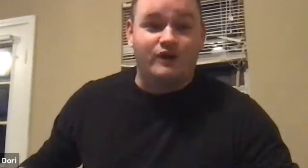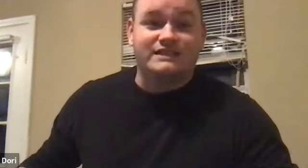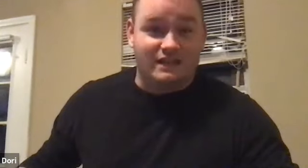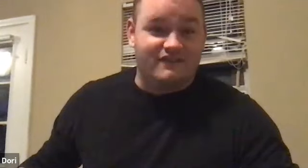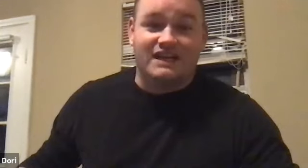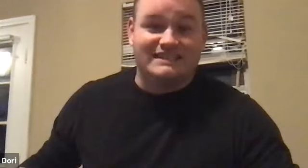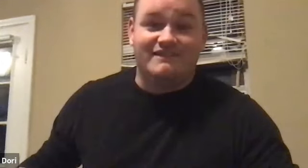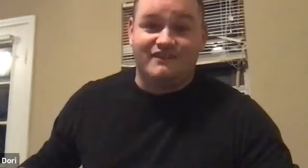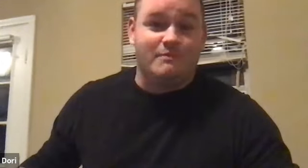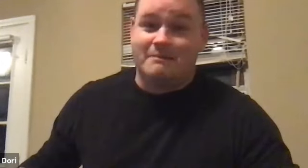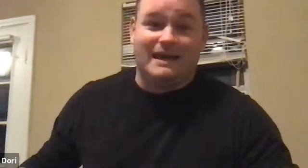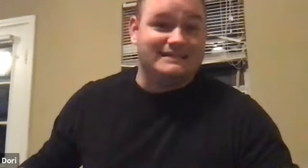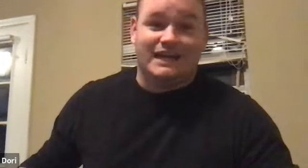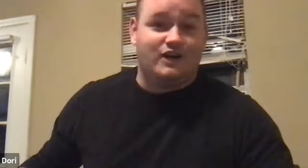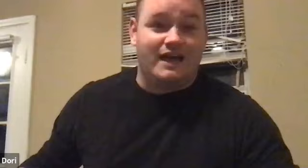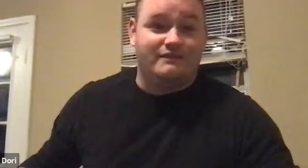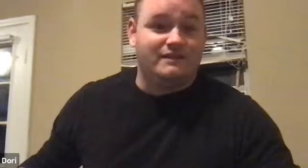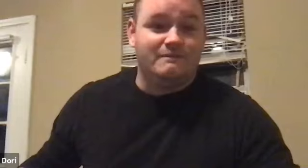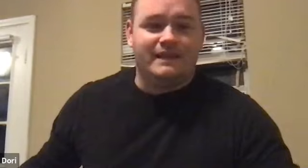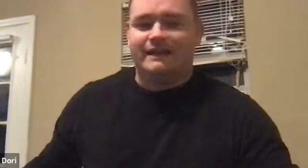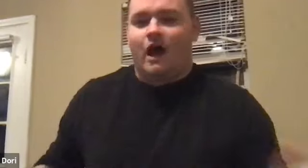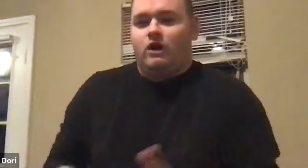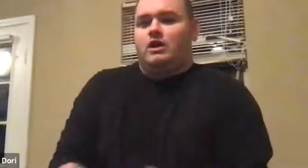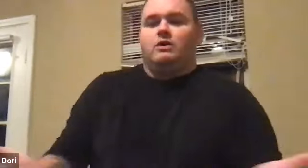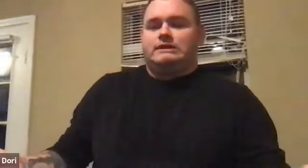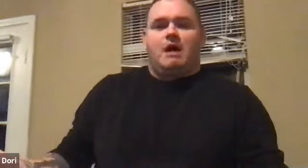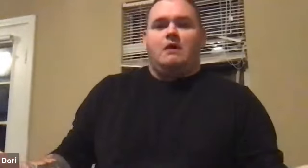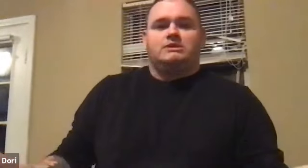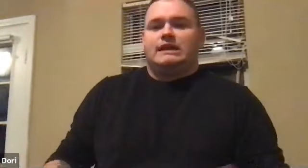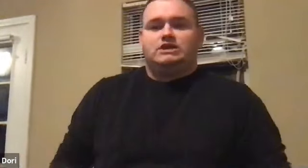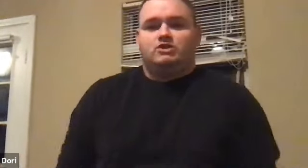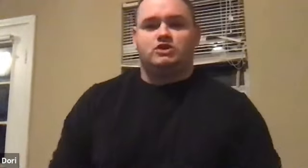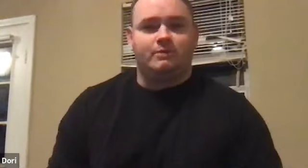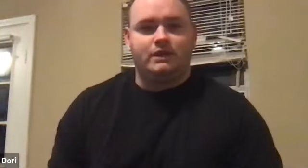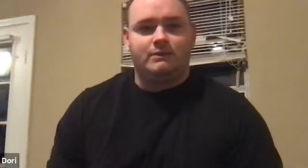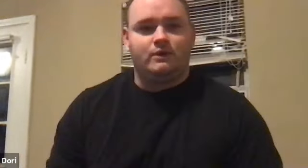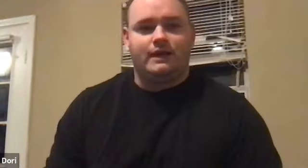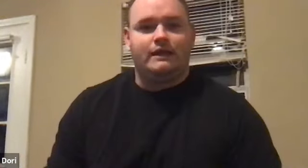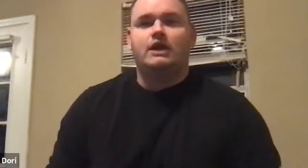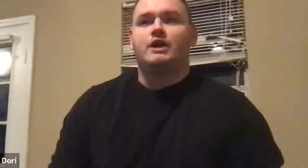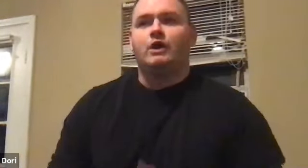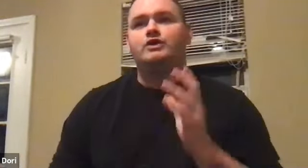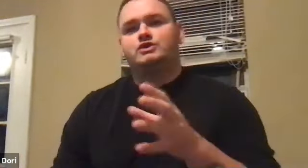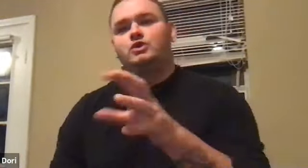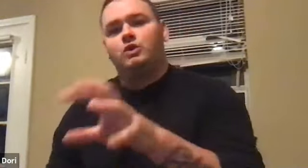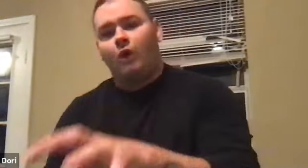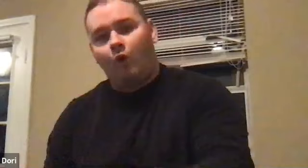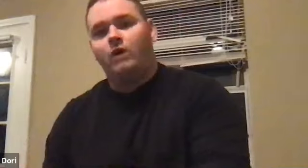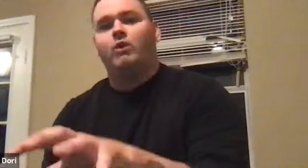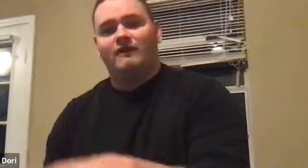smartest son of a guns I've ever met in my entire life. And all along, his mom was like, he's too stupid to communicate. No, you're too horrible of